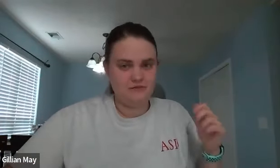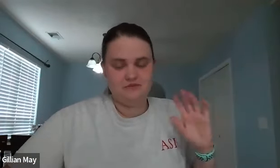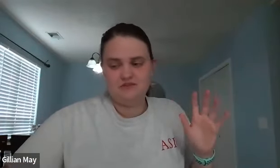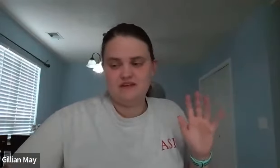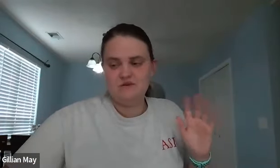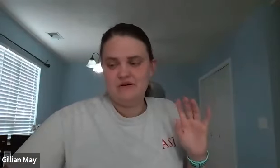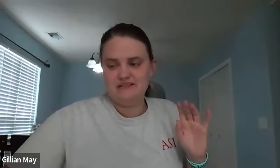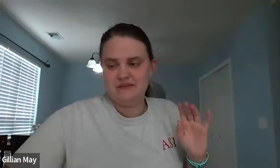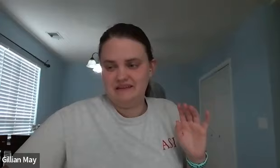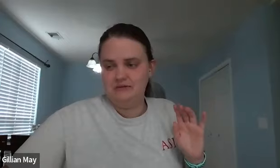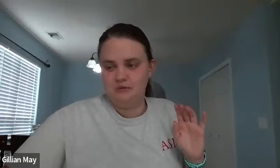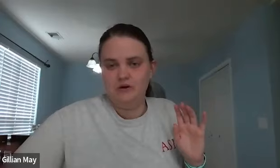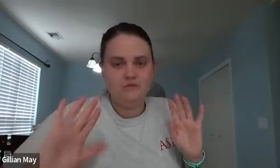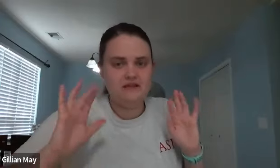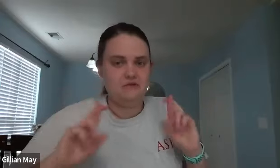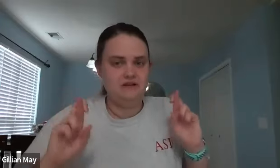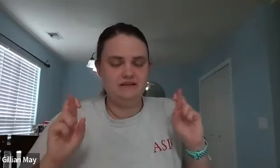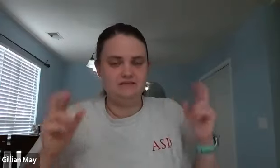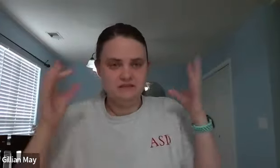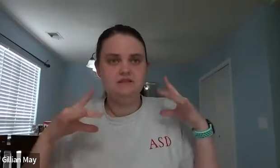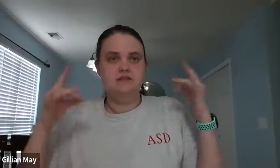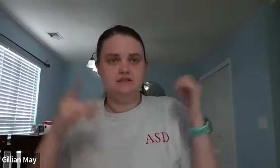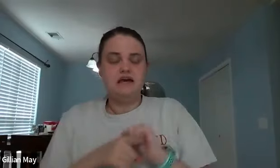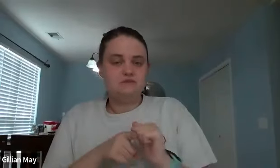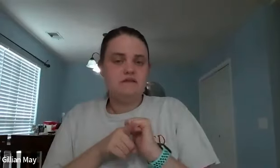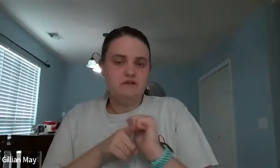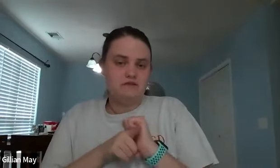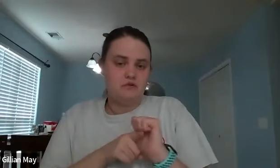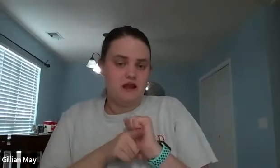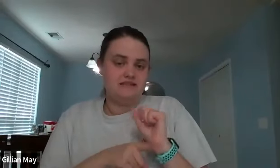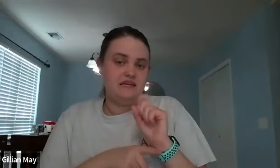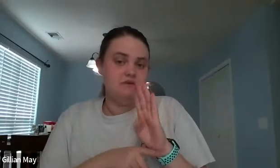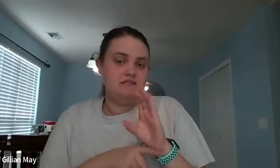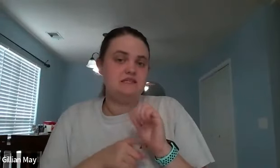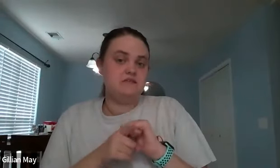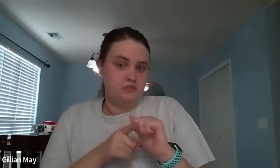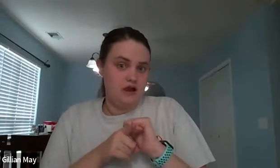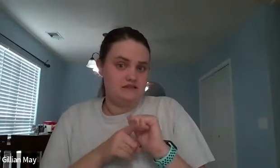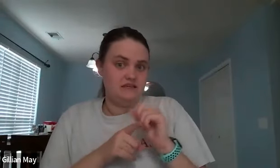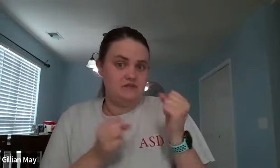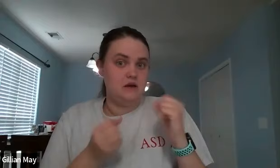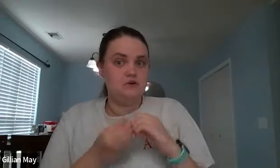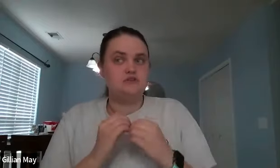people. So that's why I always am like, ooh, hopefully everyone can. That's where I feel like the practice, the ABCs and the practicing of the numbers are